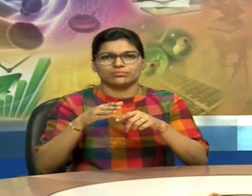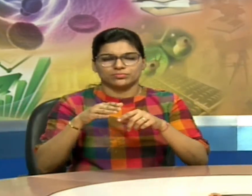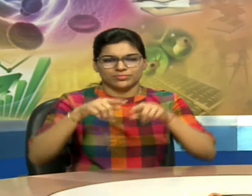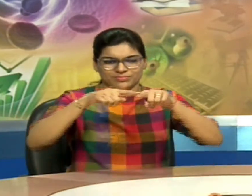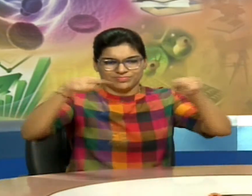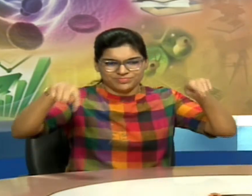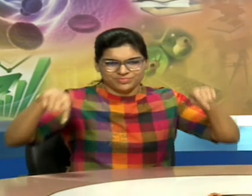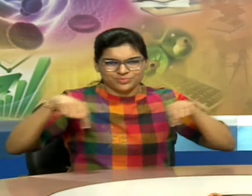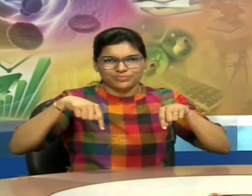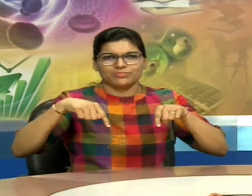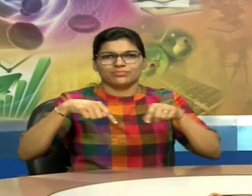electrical use.